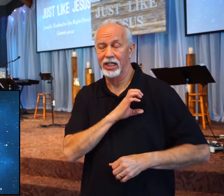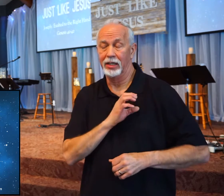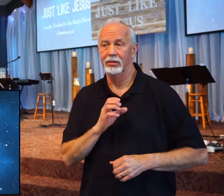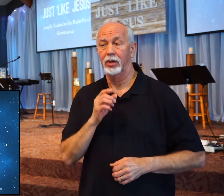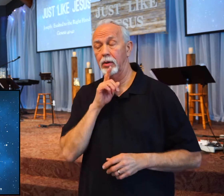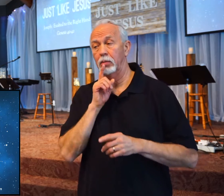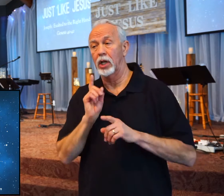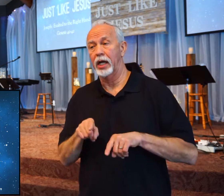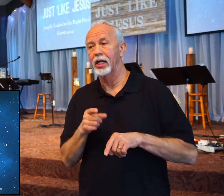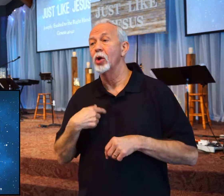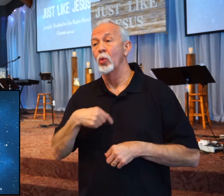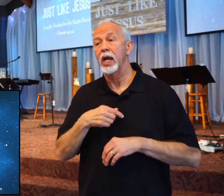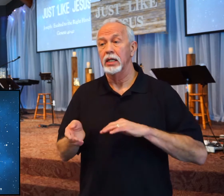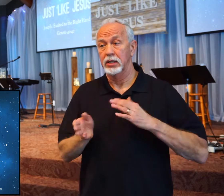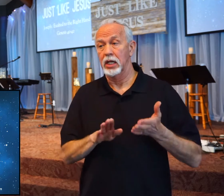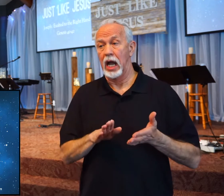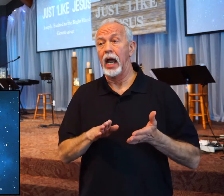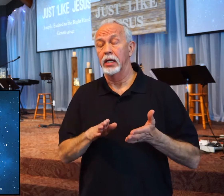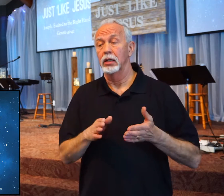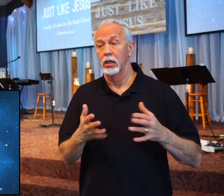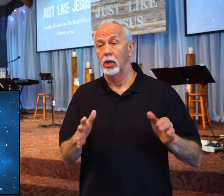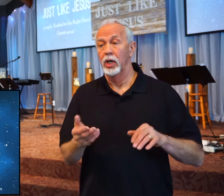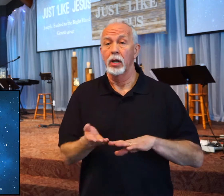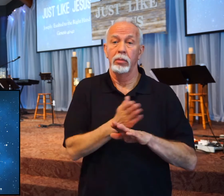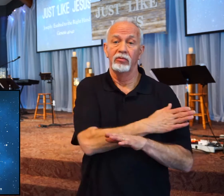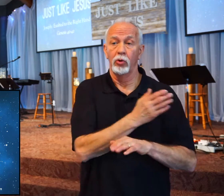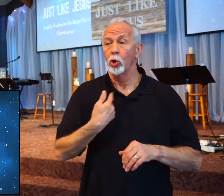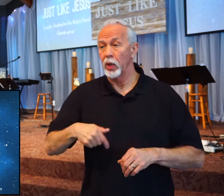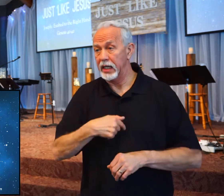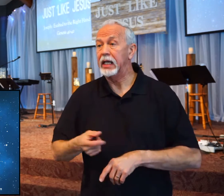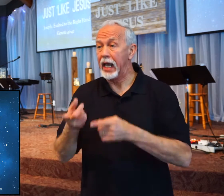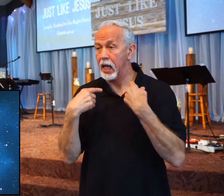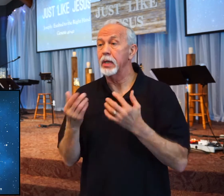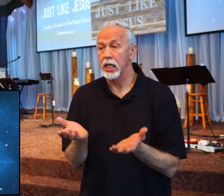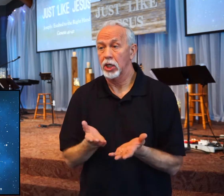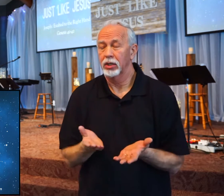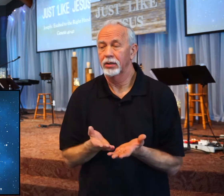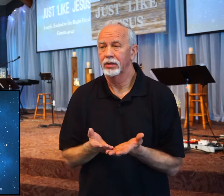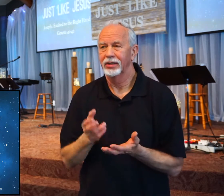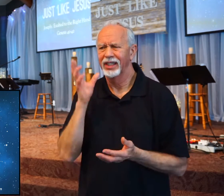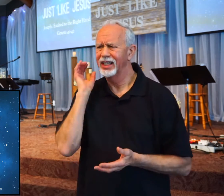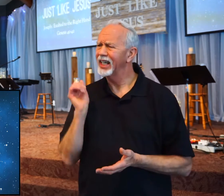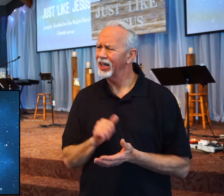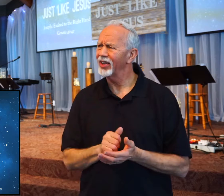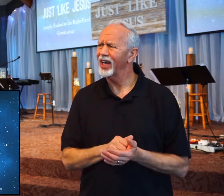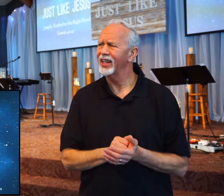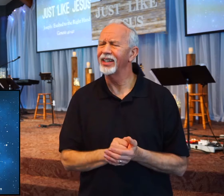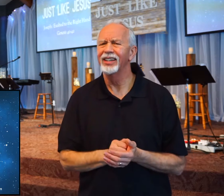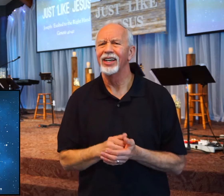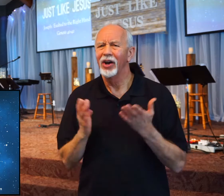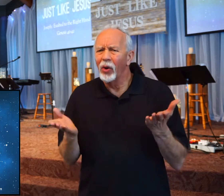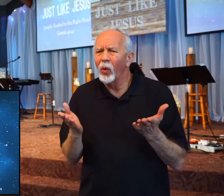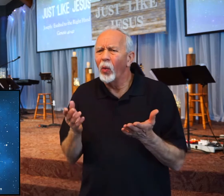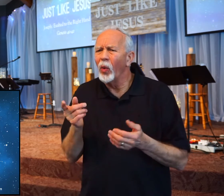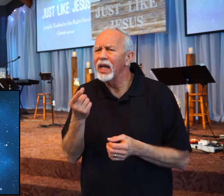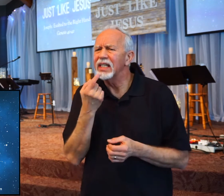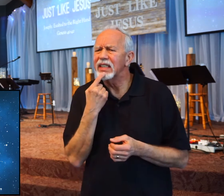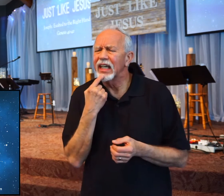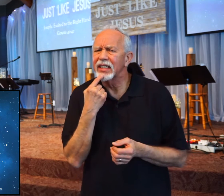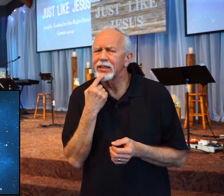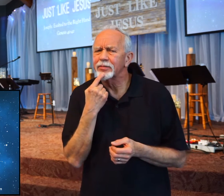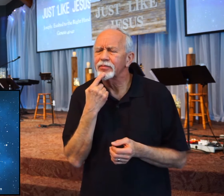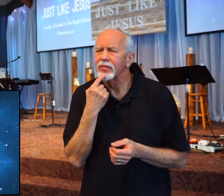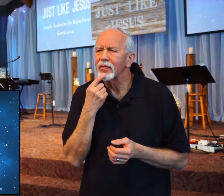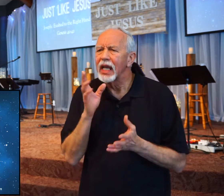"Listen, we died before we came here." Did you hear that? What he is saying is that,